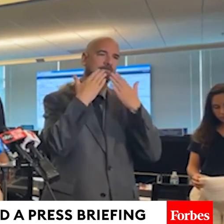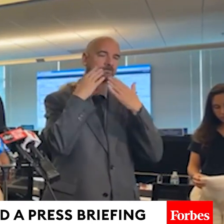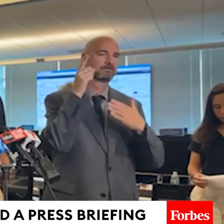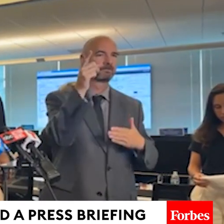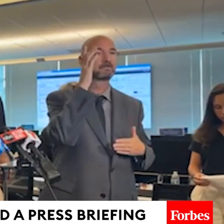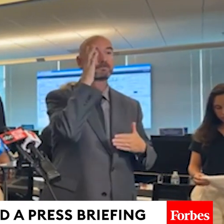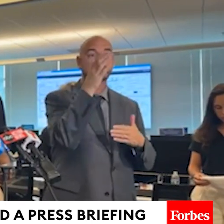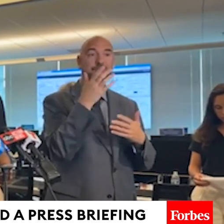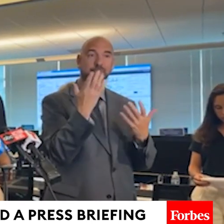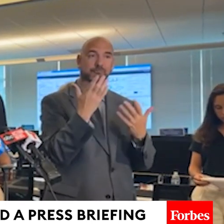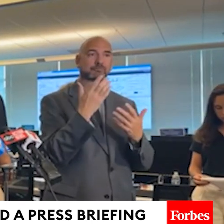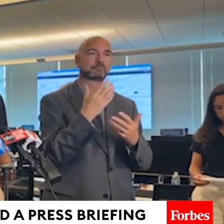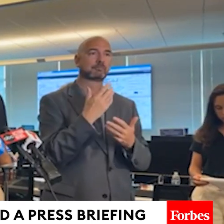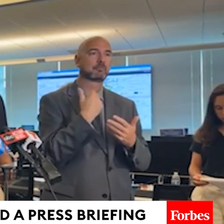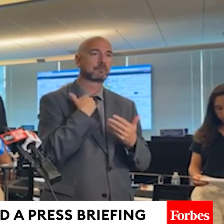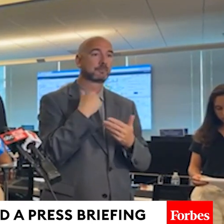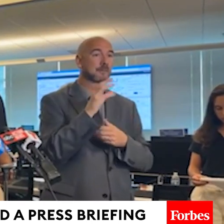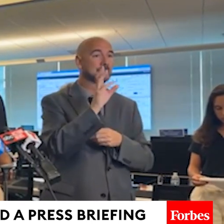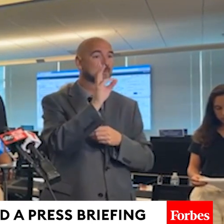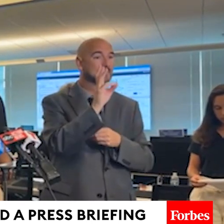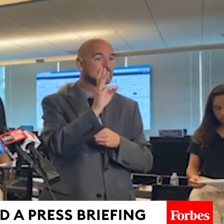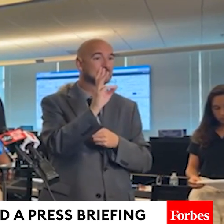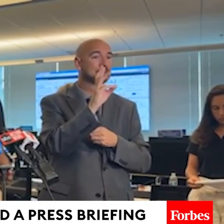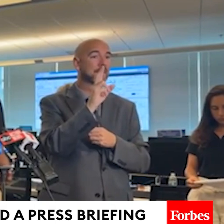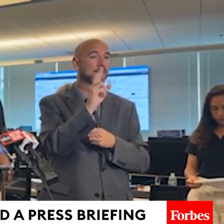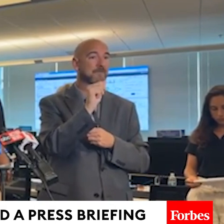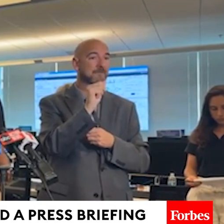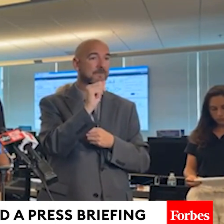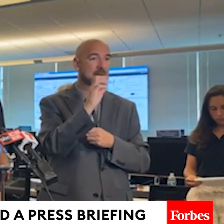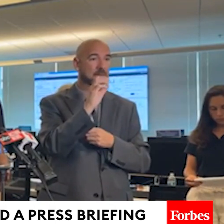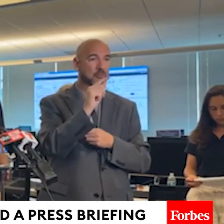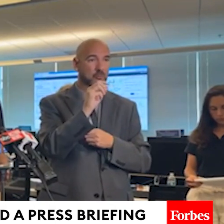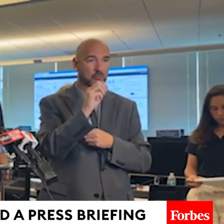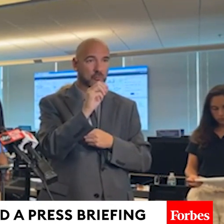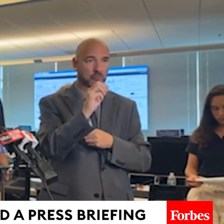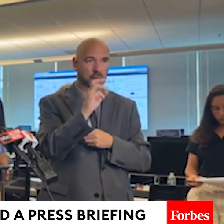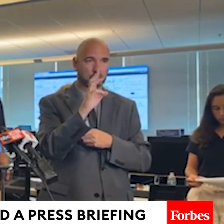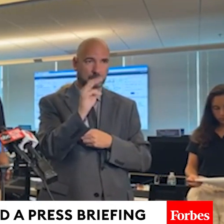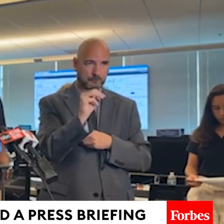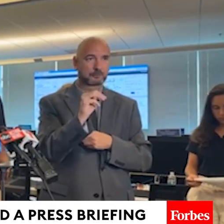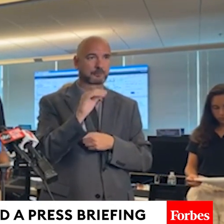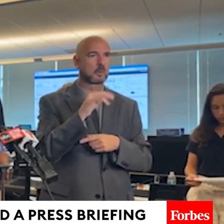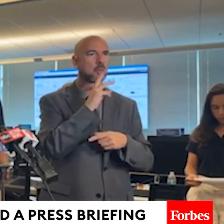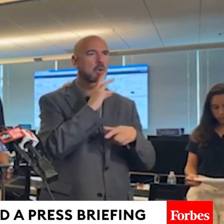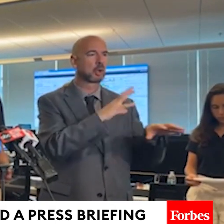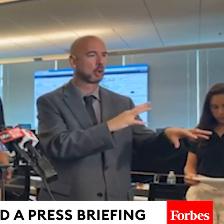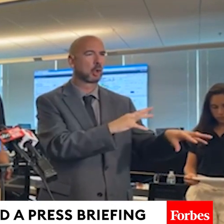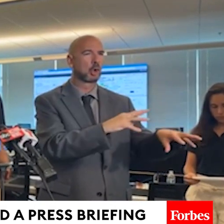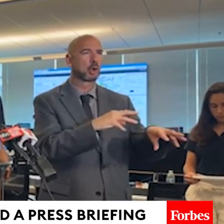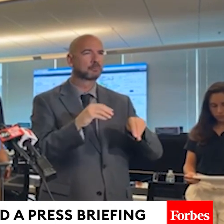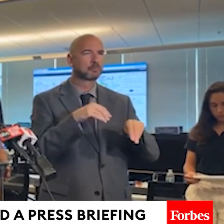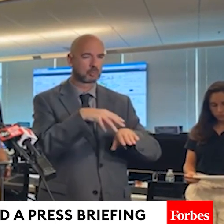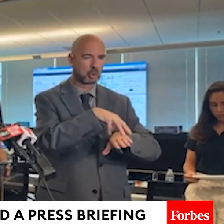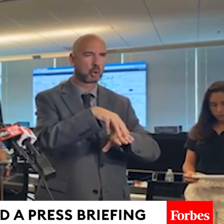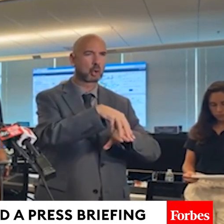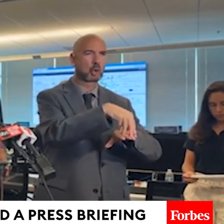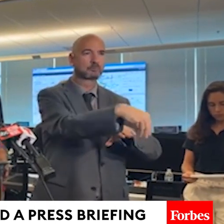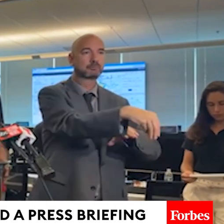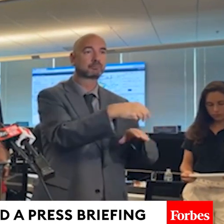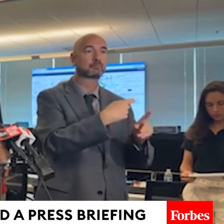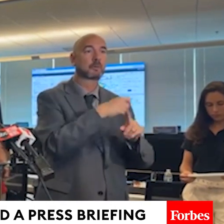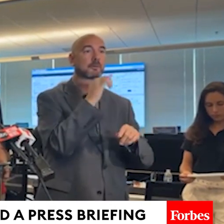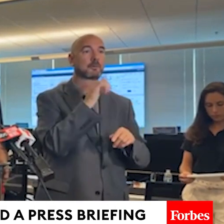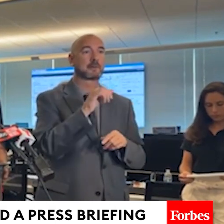6 Vector trucks. These are stormwater vacuum trucks that can suck out any debris and stormwater from